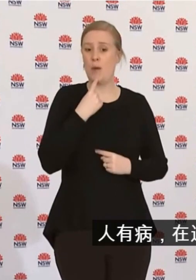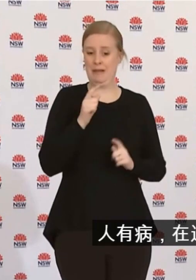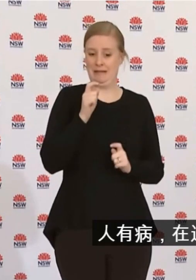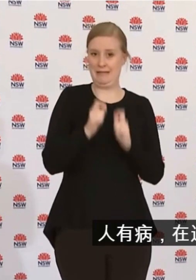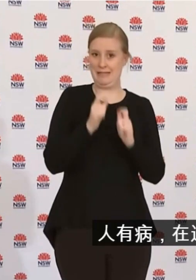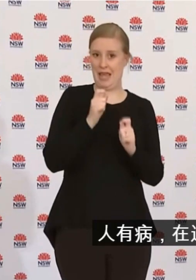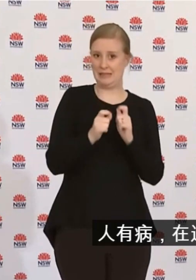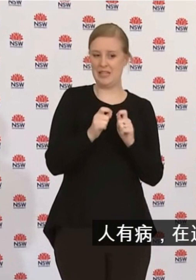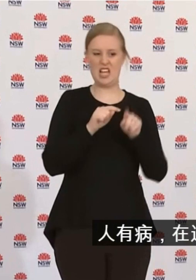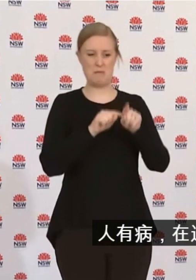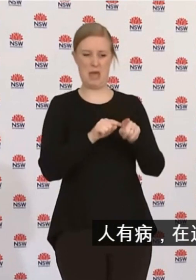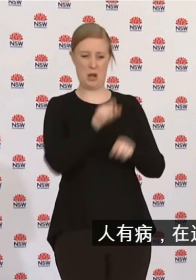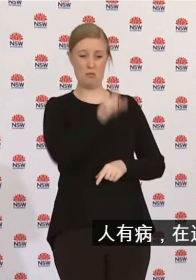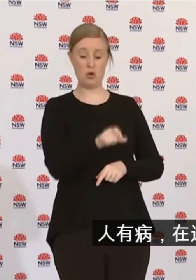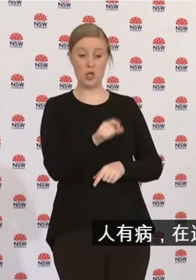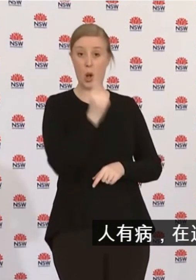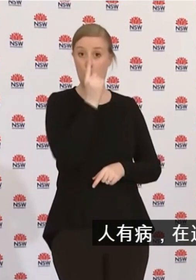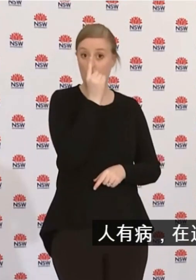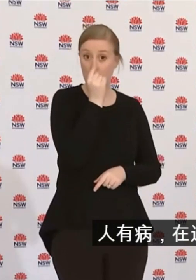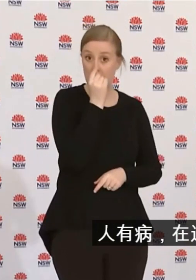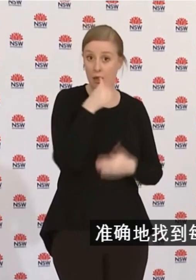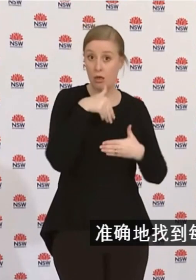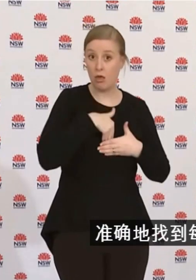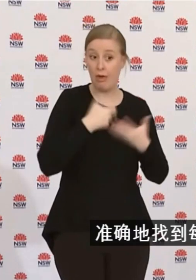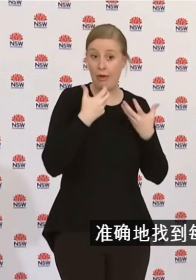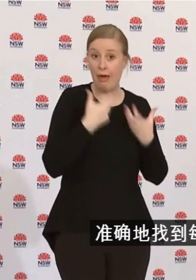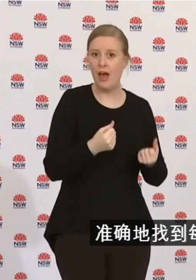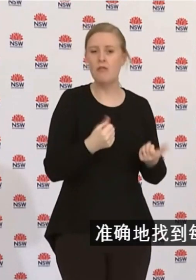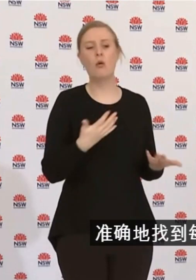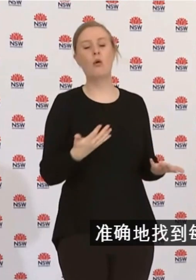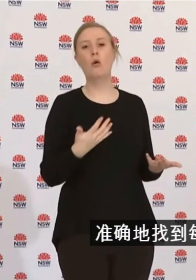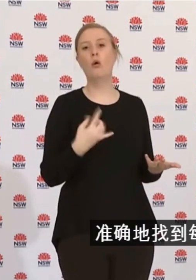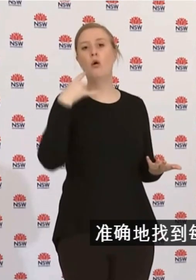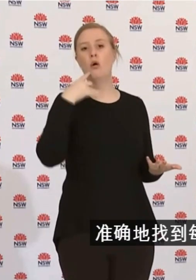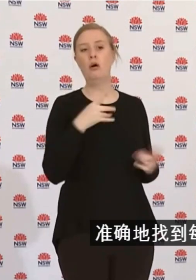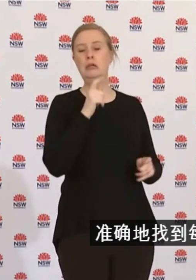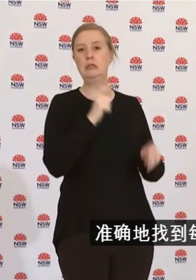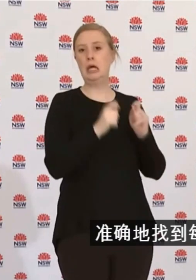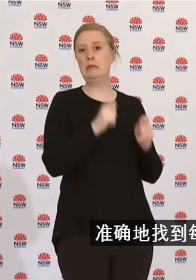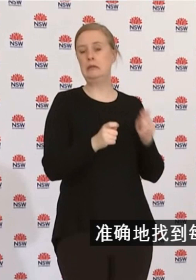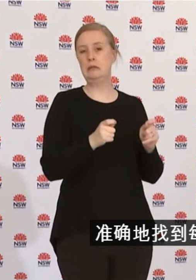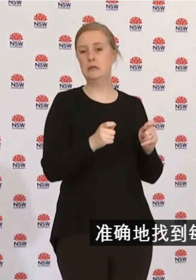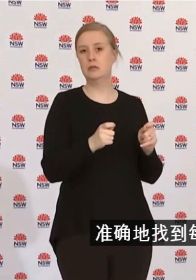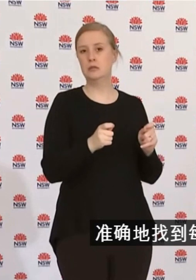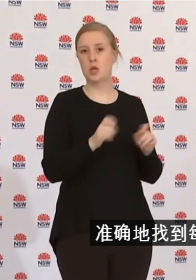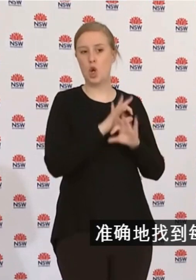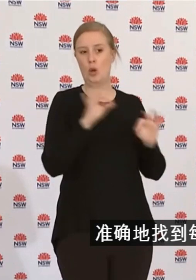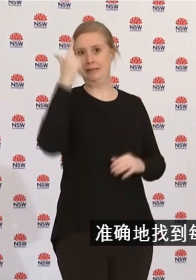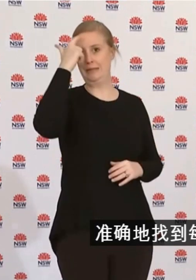person has the disease. And in this situation where we're trying to find every single person with COVID